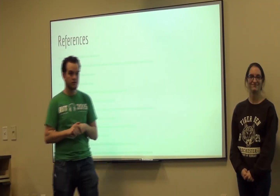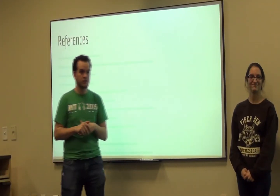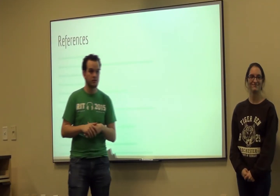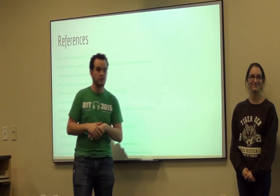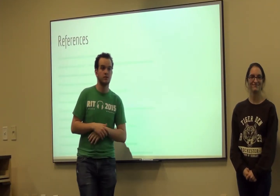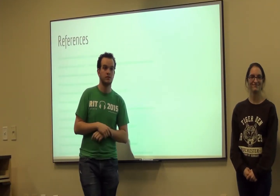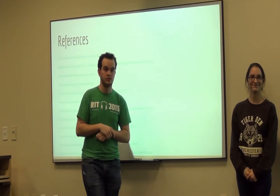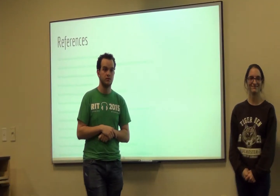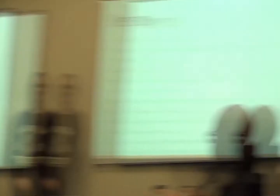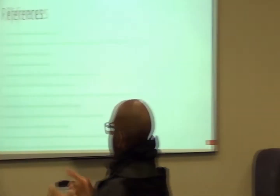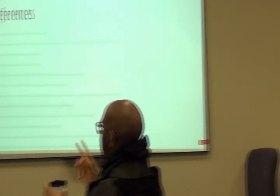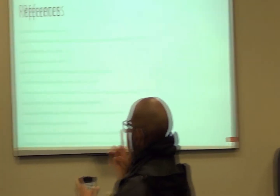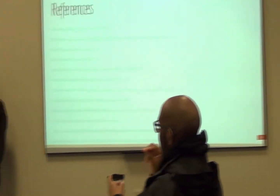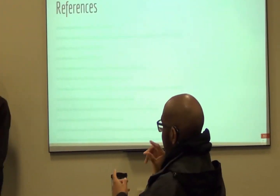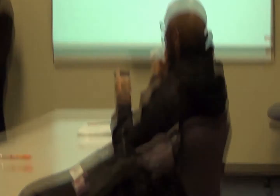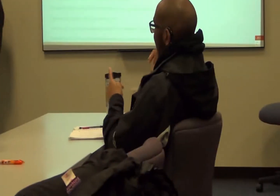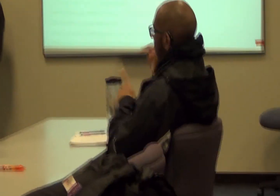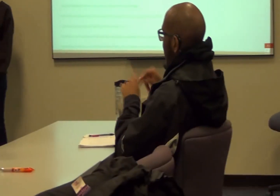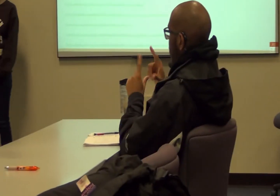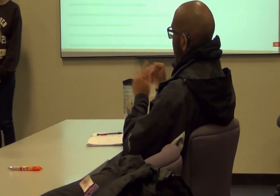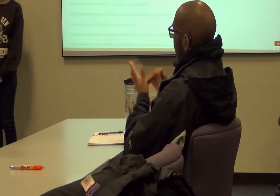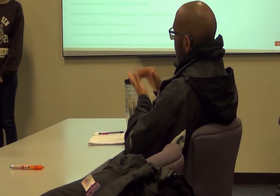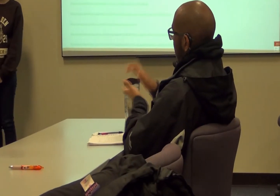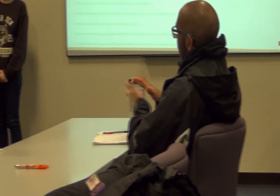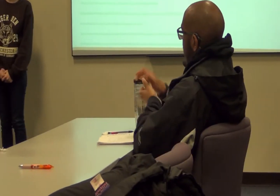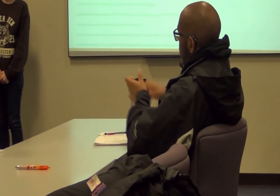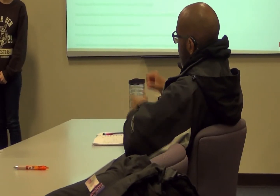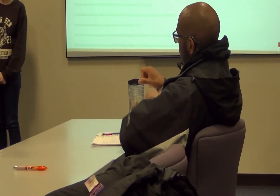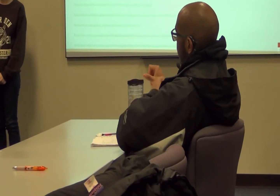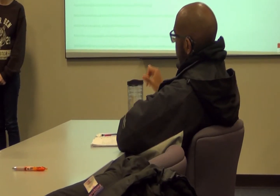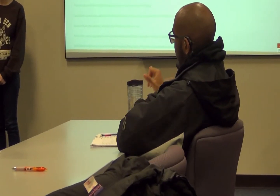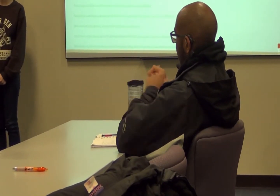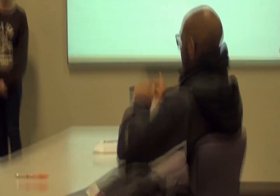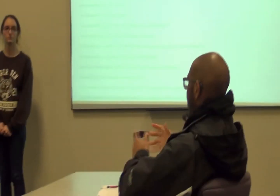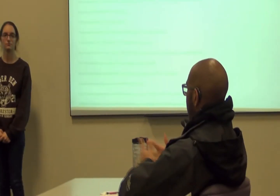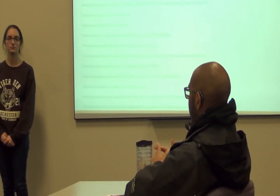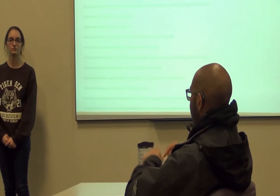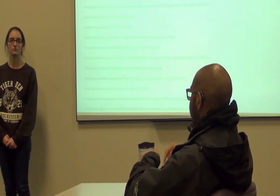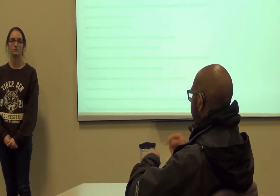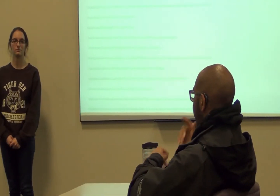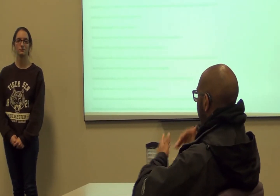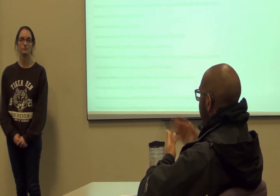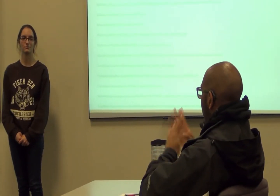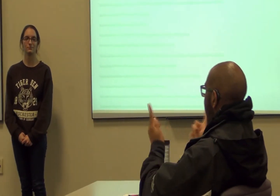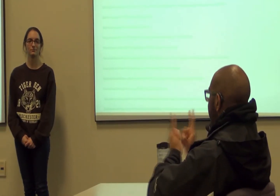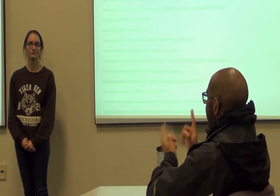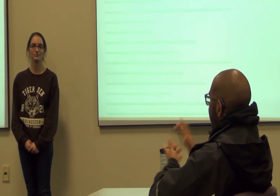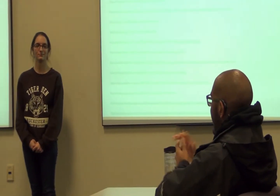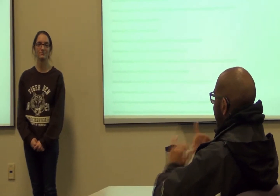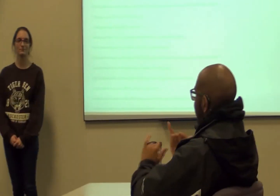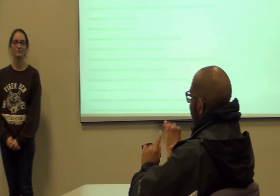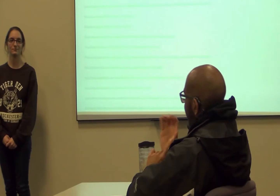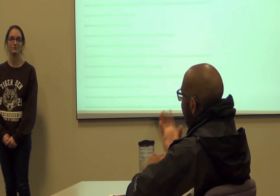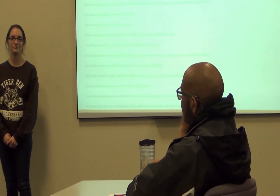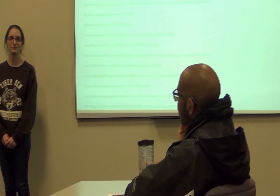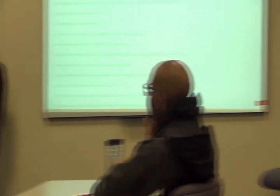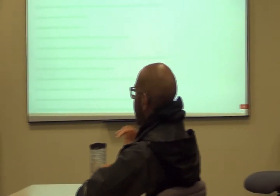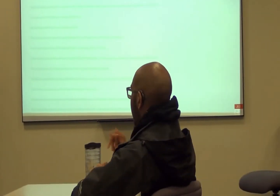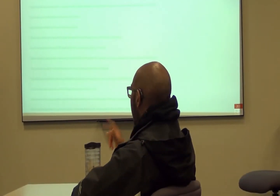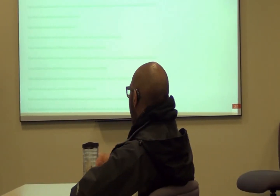I have a question actually. It seems like there's a lot of deaf people in Japan, but do a lot of deaf people marry other deaf people and